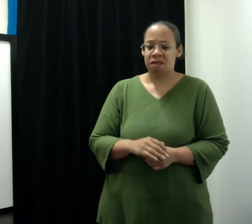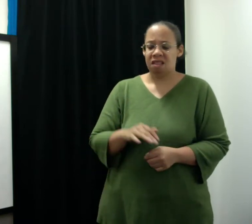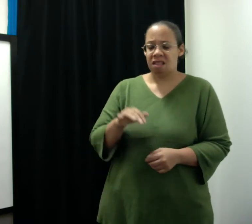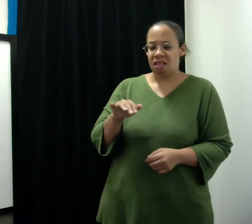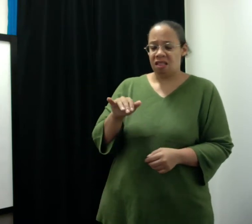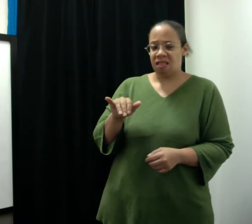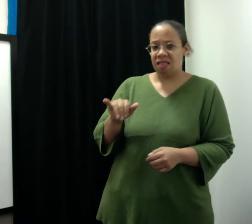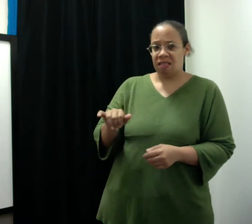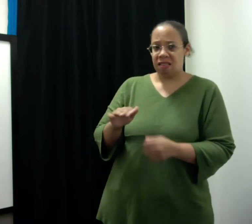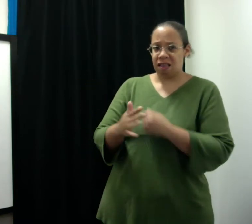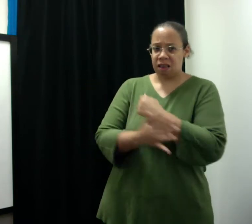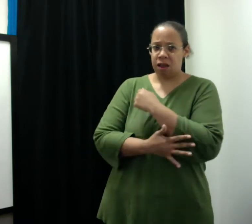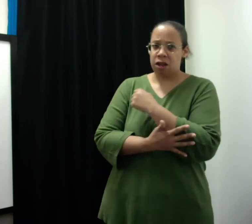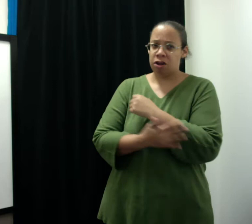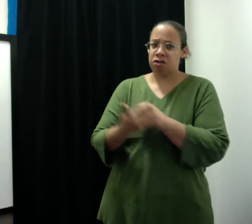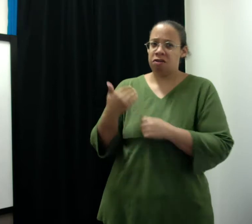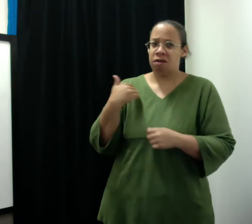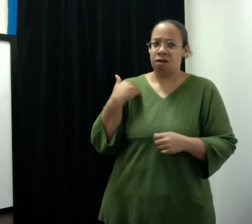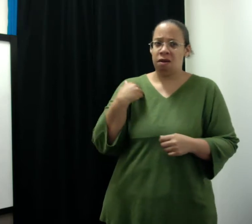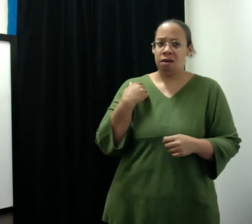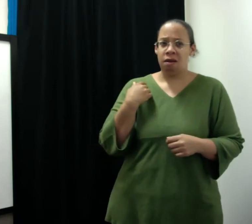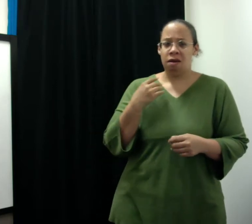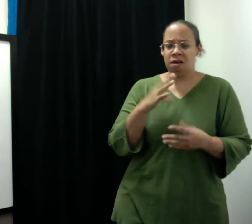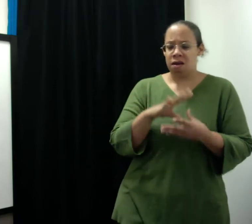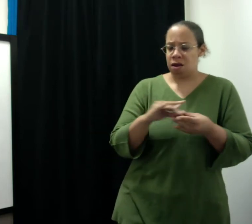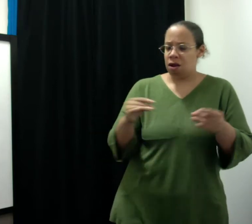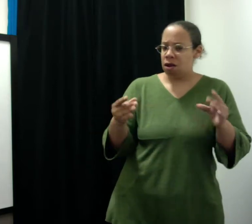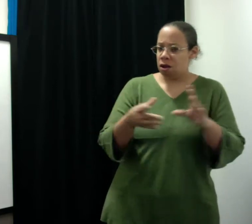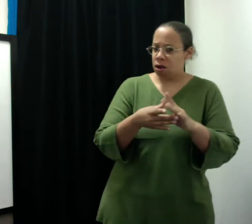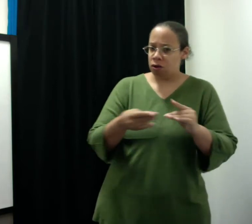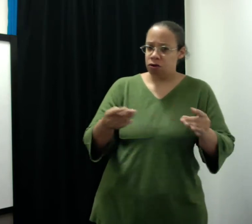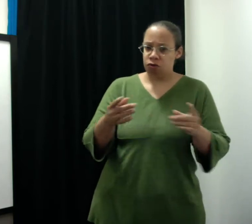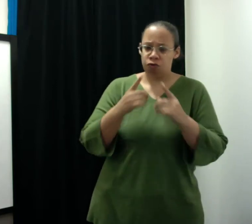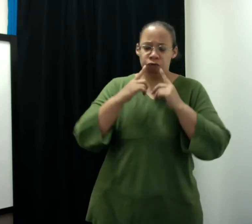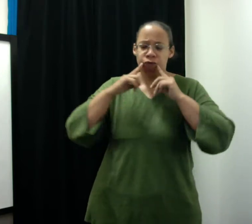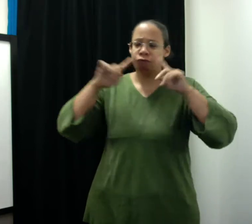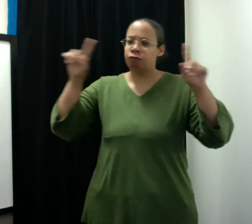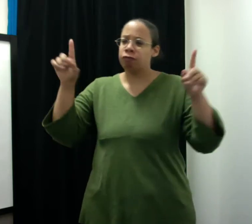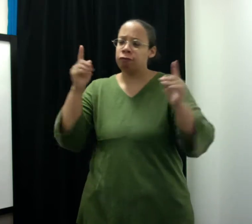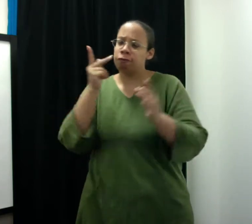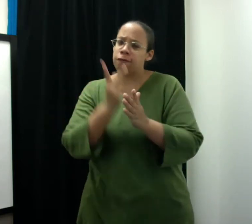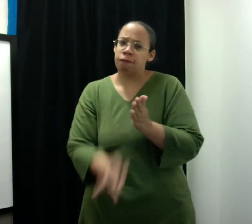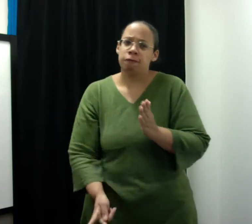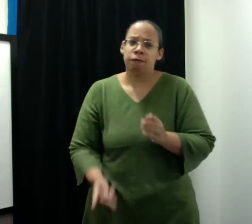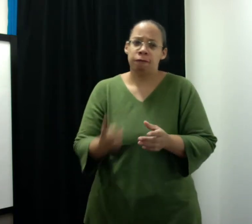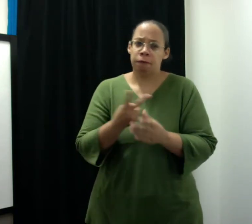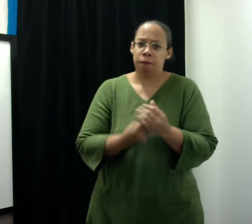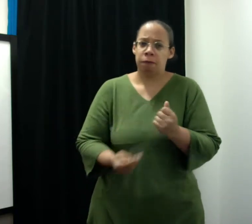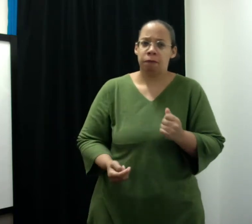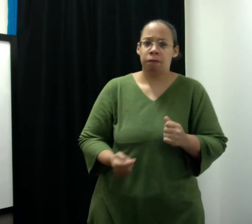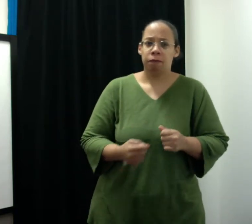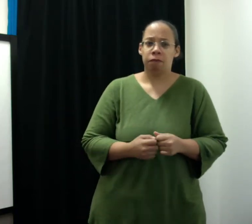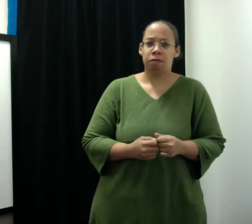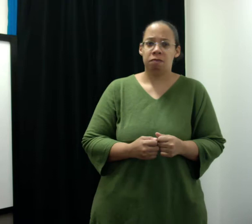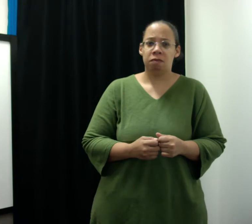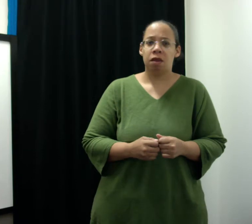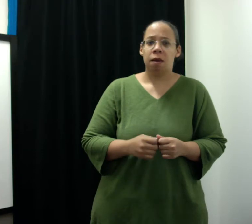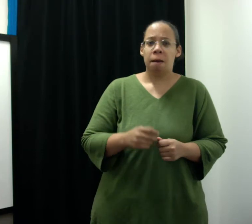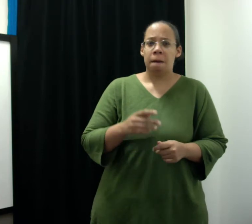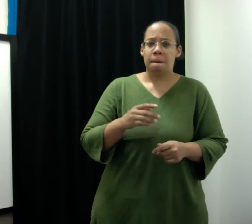religious, ethnic, cultural, and linguistic diversity. Growing up in such an environment, I became a